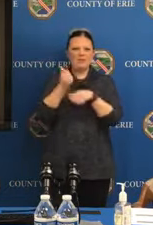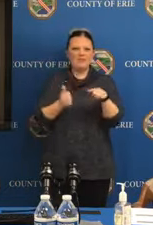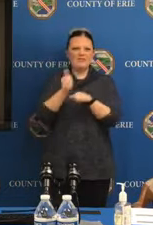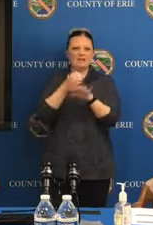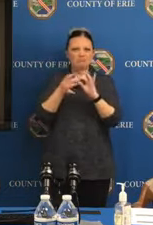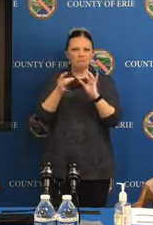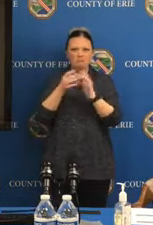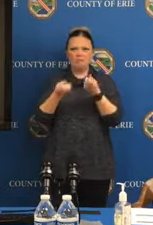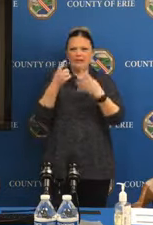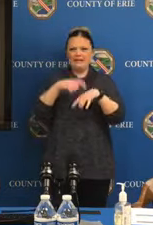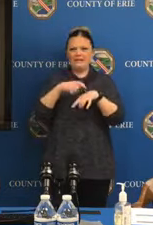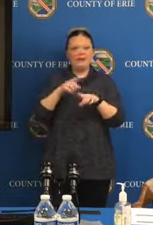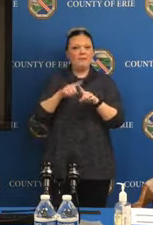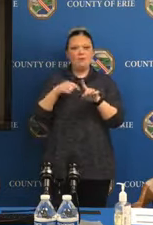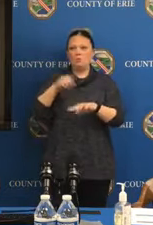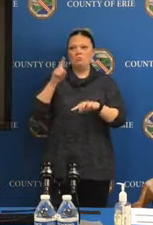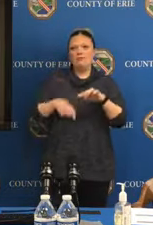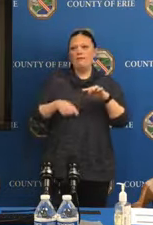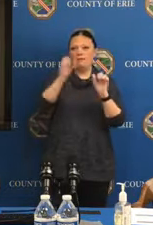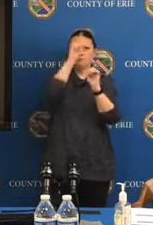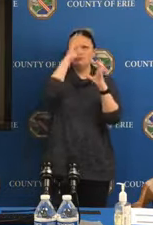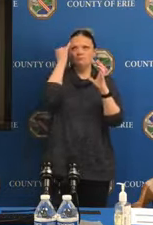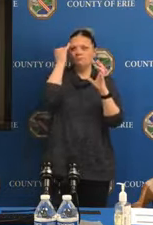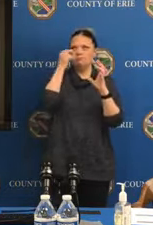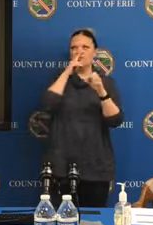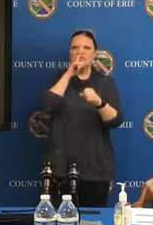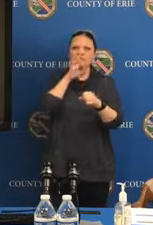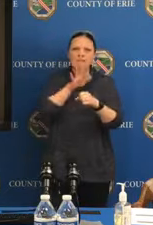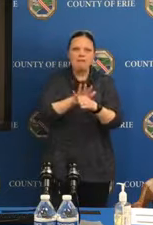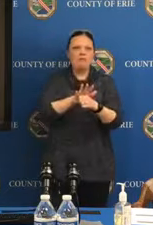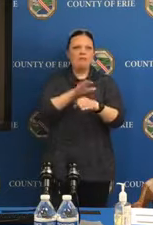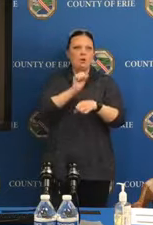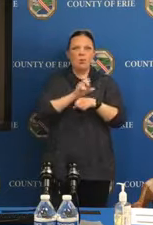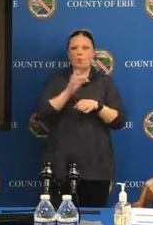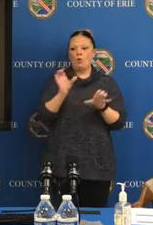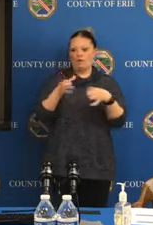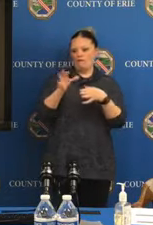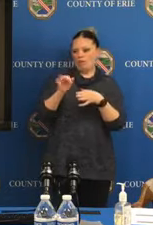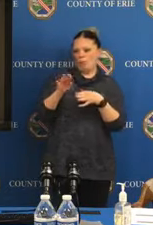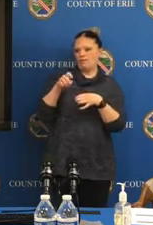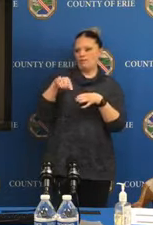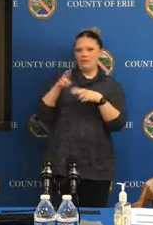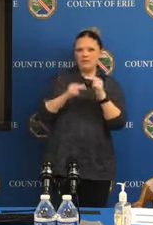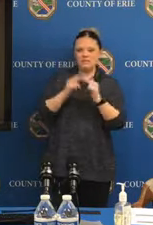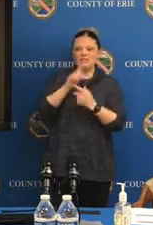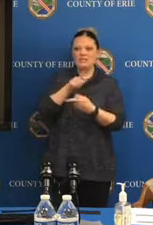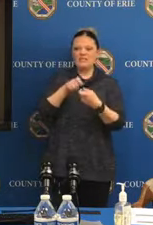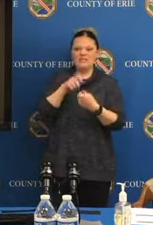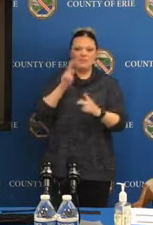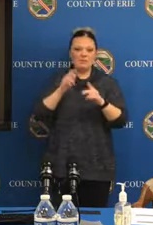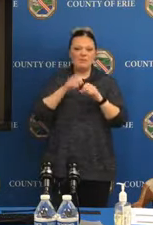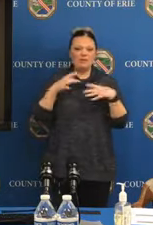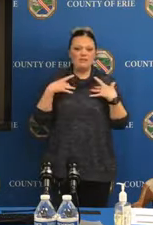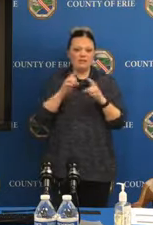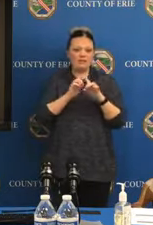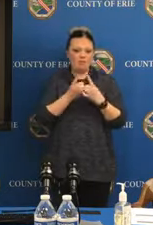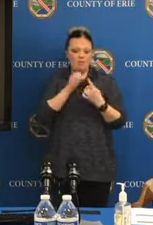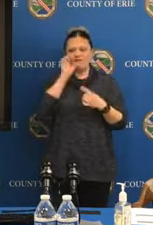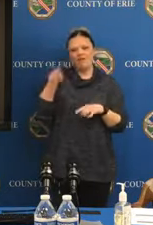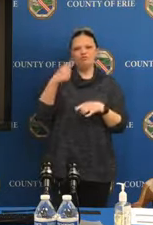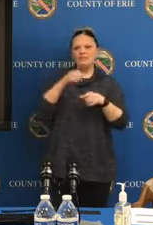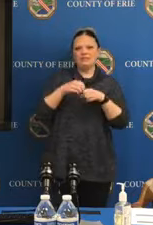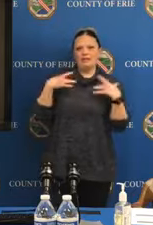many times, but you cannot imagine the dedicated workforce in this building, particularly the folks in the health department, but not just